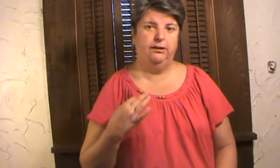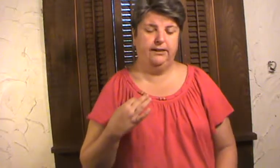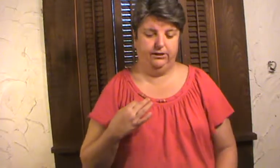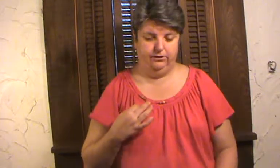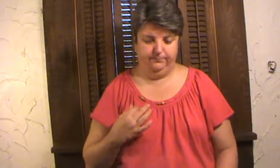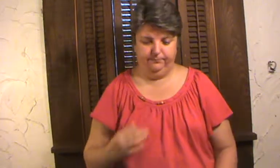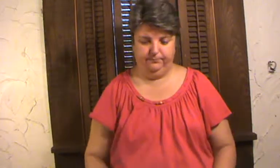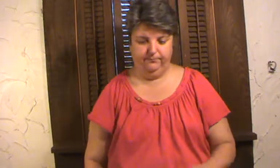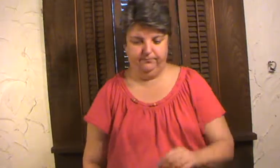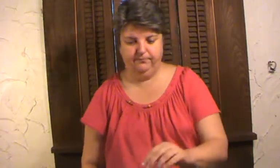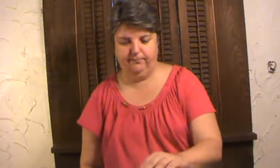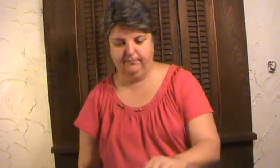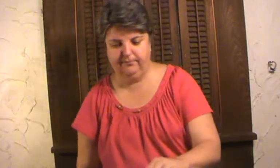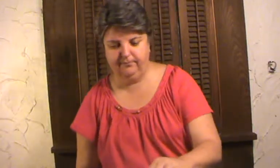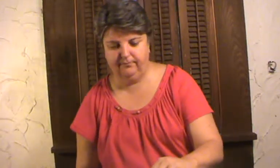volunteer.